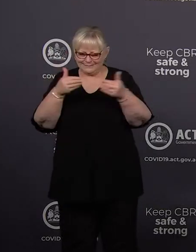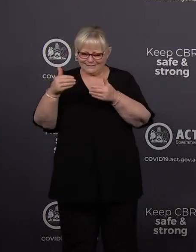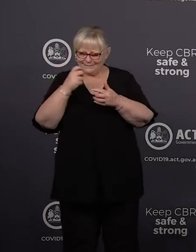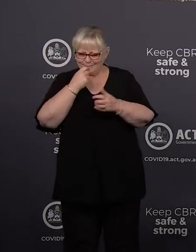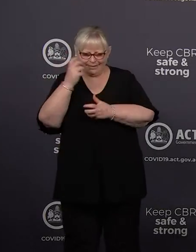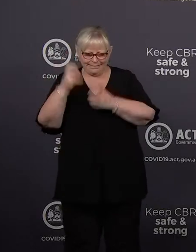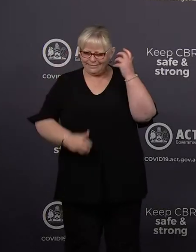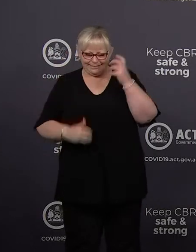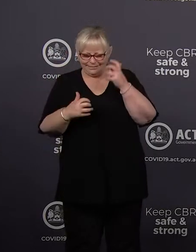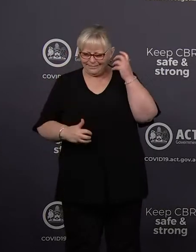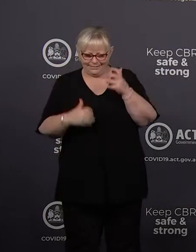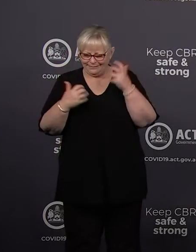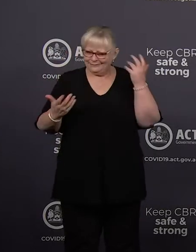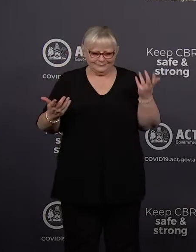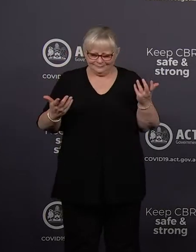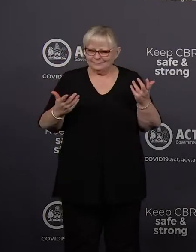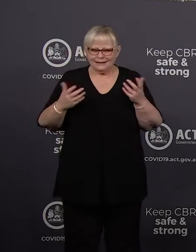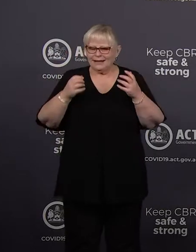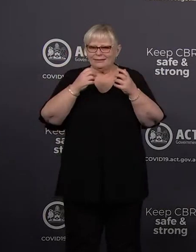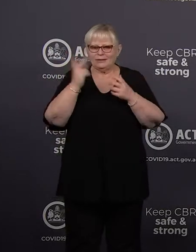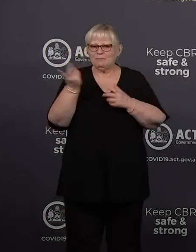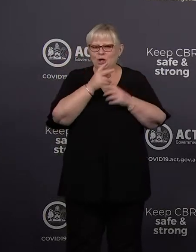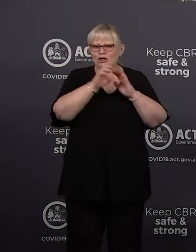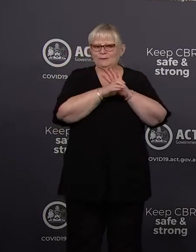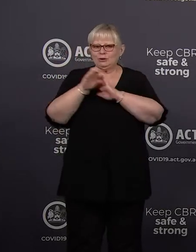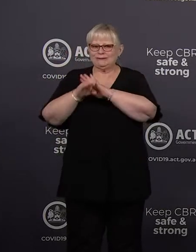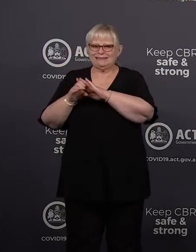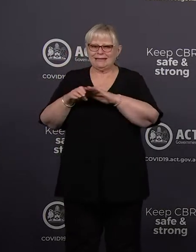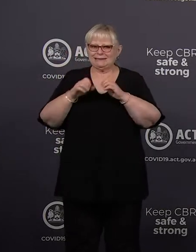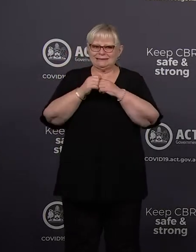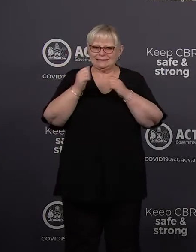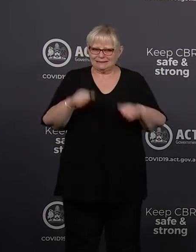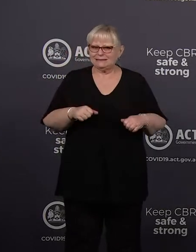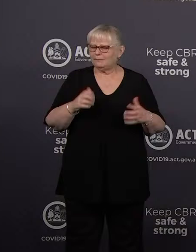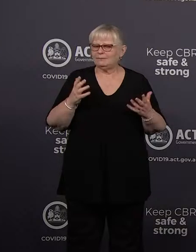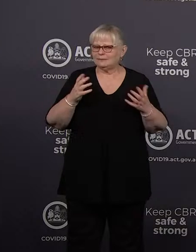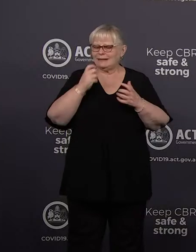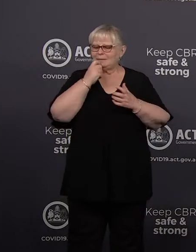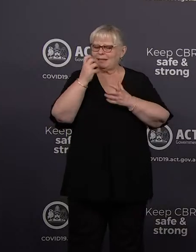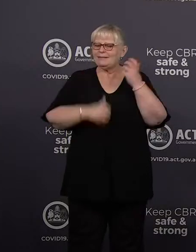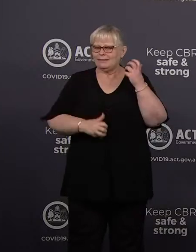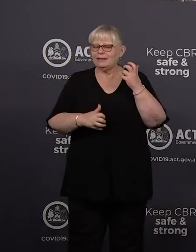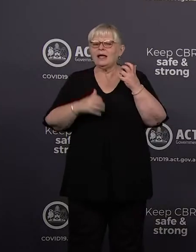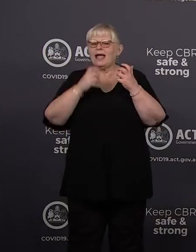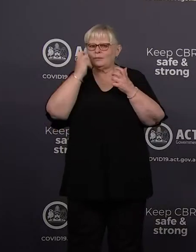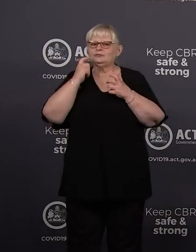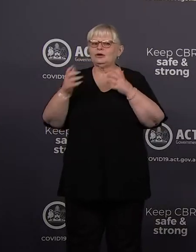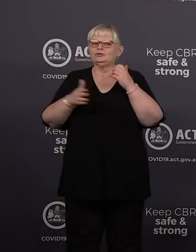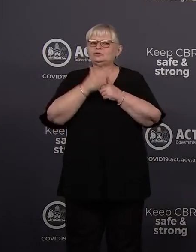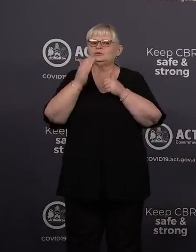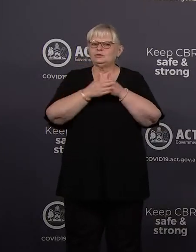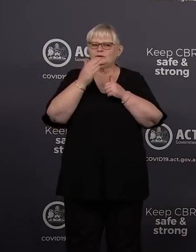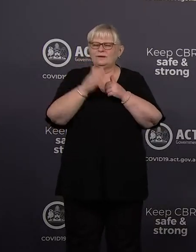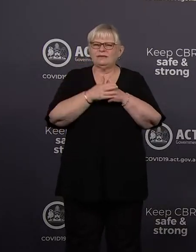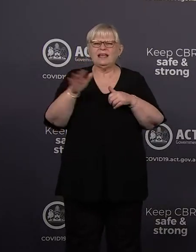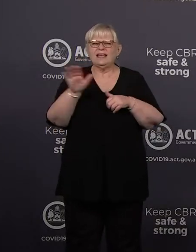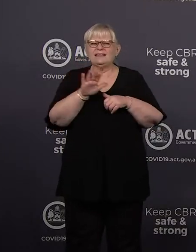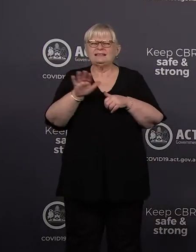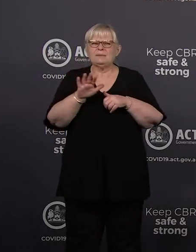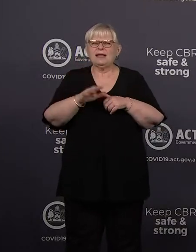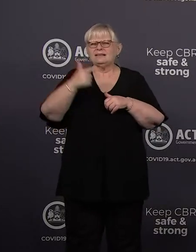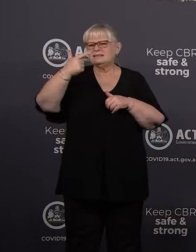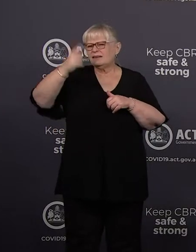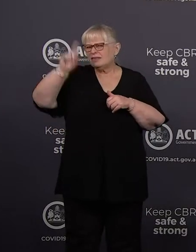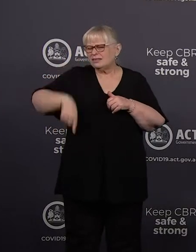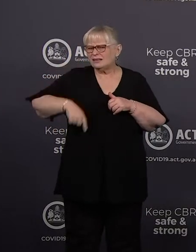our contact management system, that work has really been underway. And so I think around 7,000